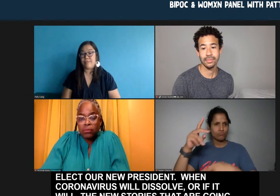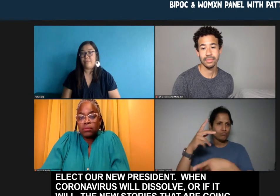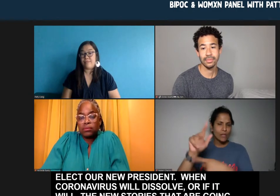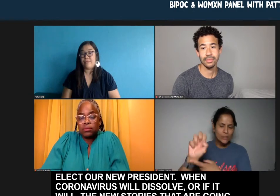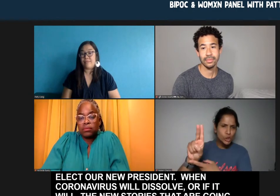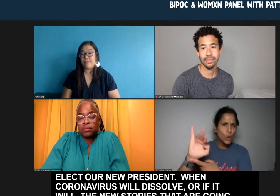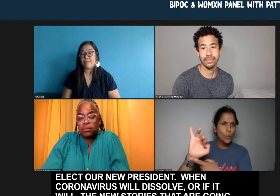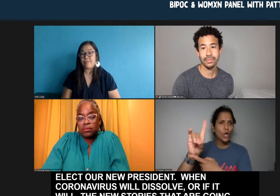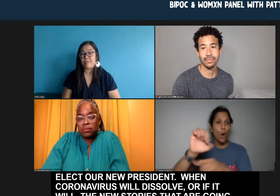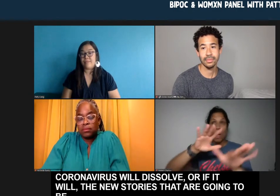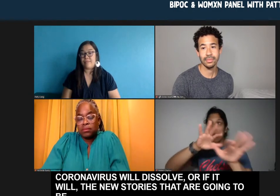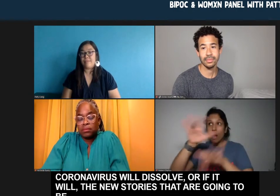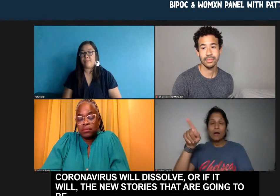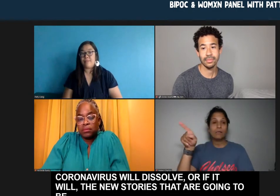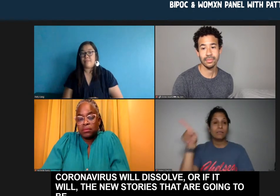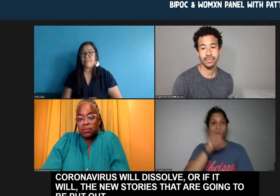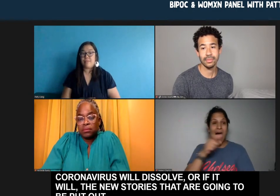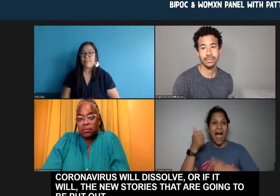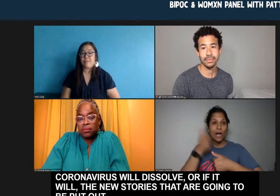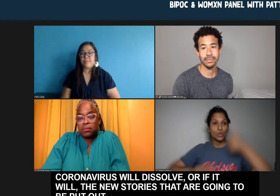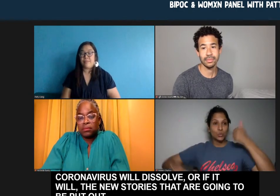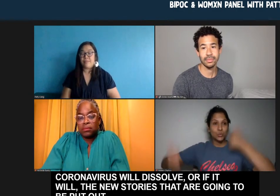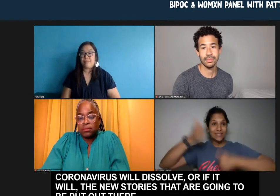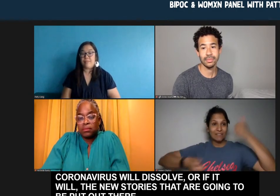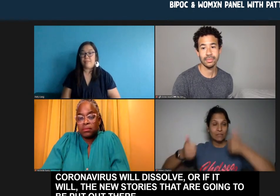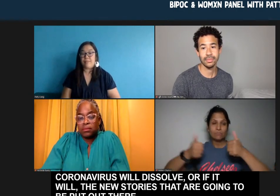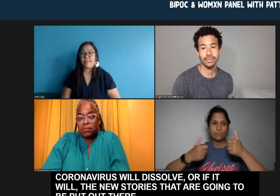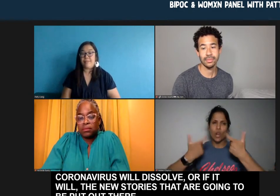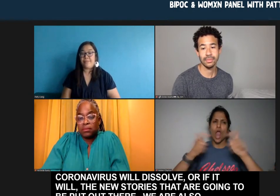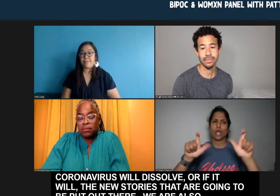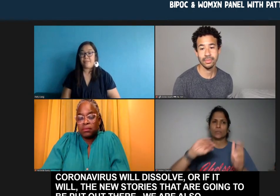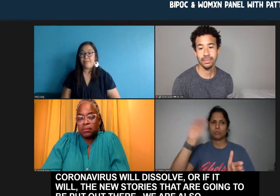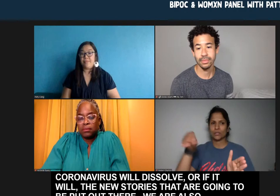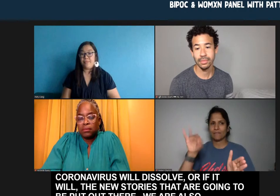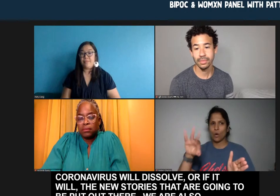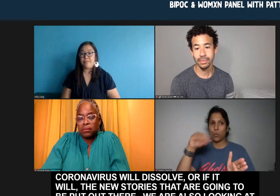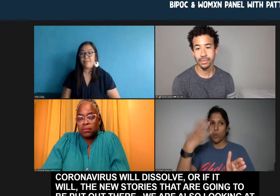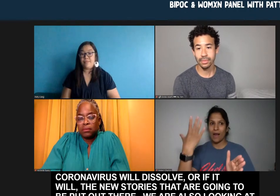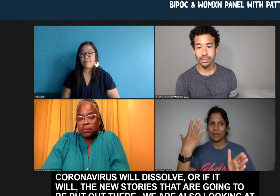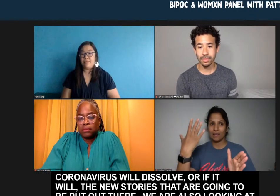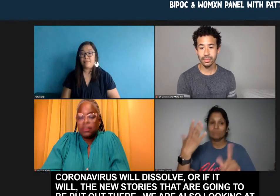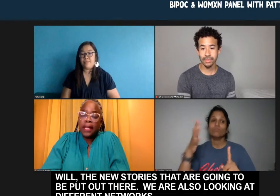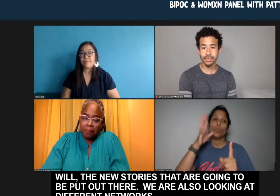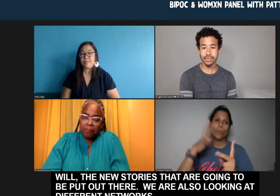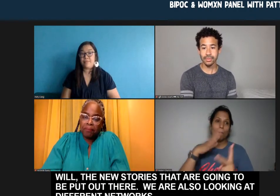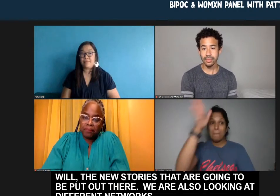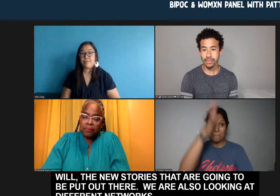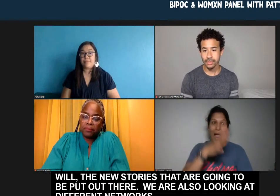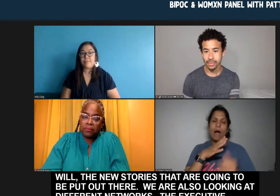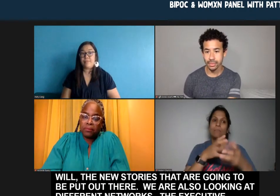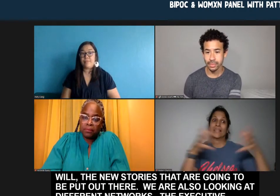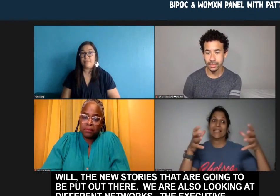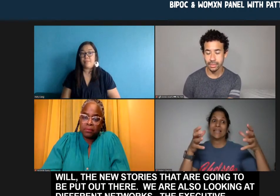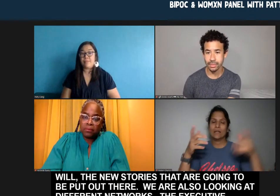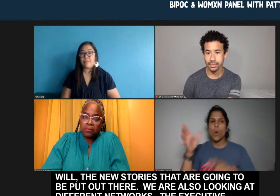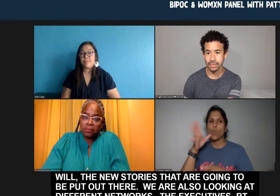put out there. And we're also looking at these different networks and the executives, and so many of a percentage, like the